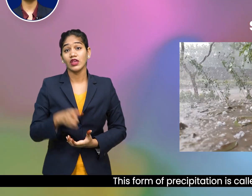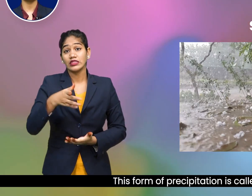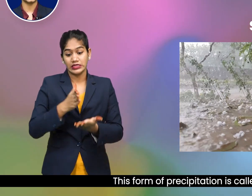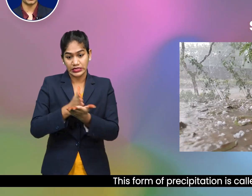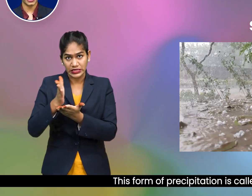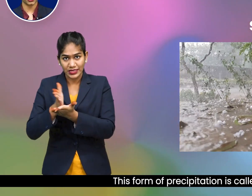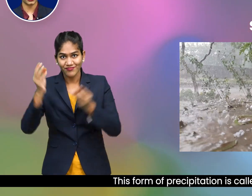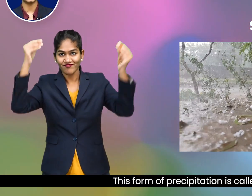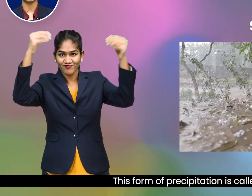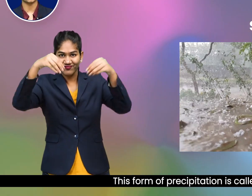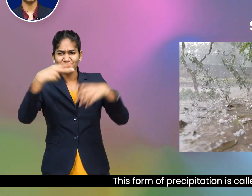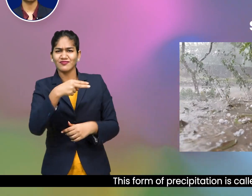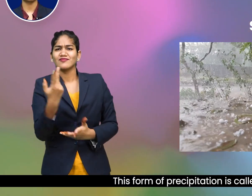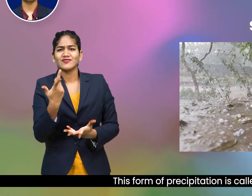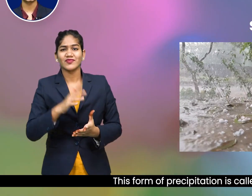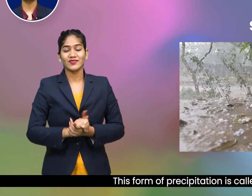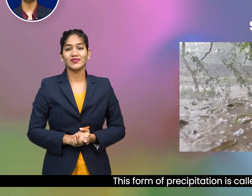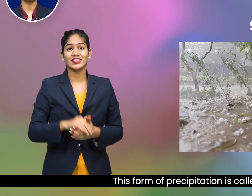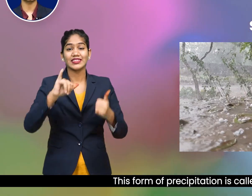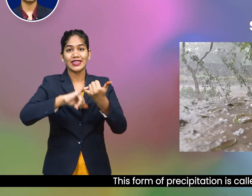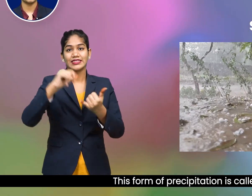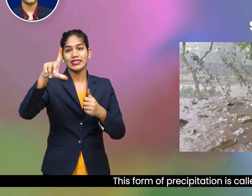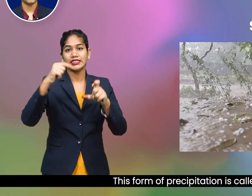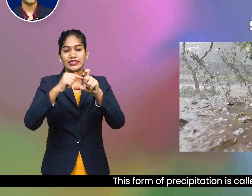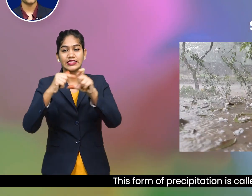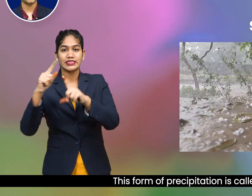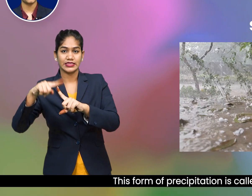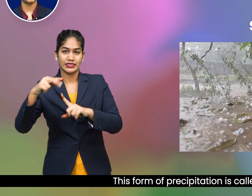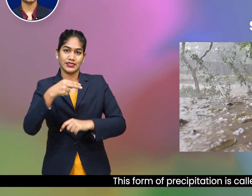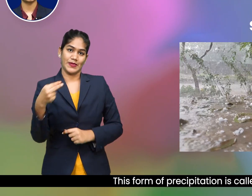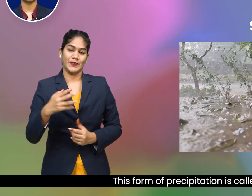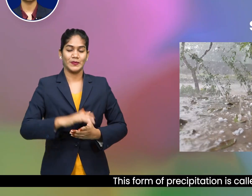This form of precipitation is called sleet.